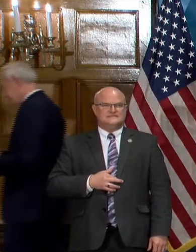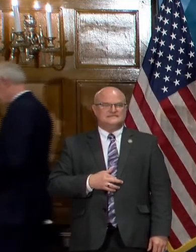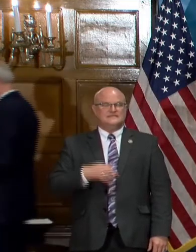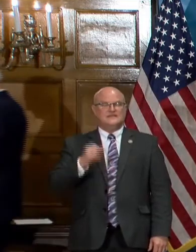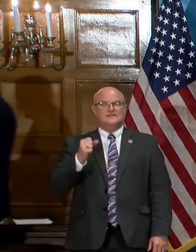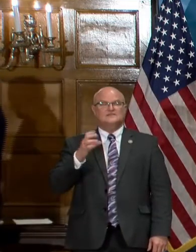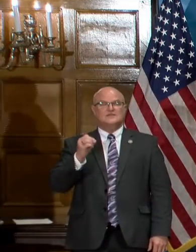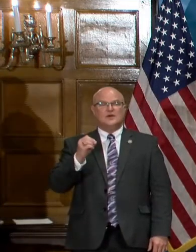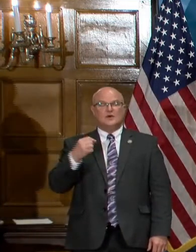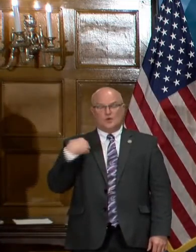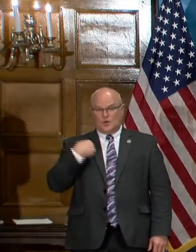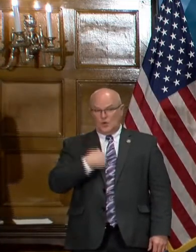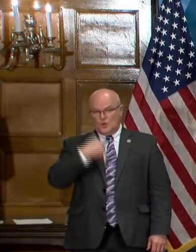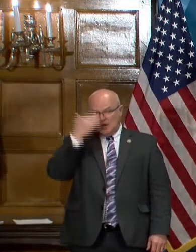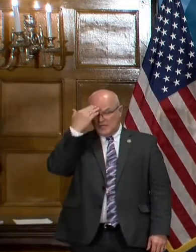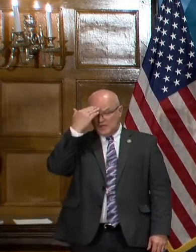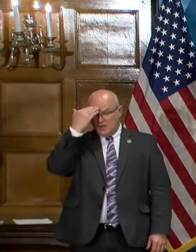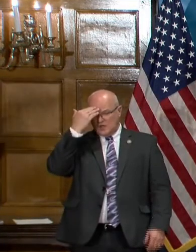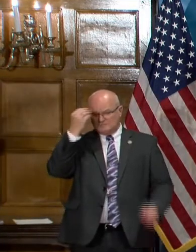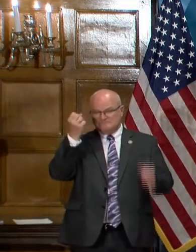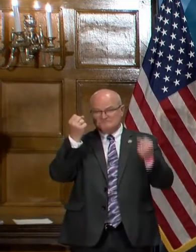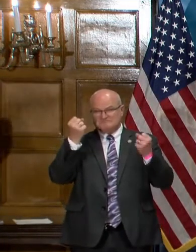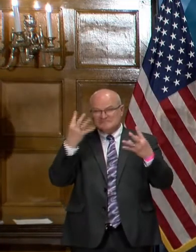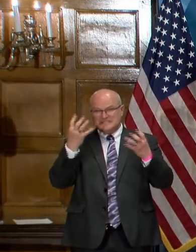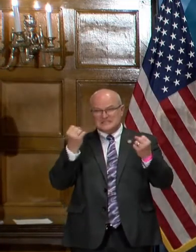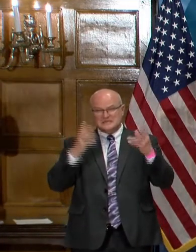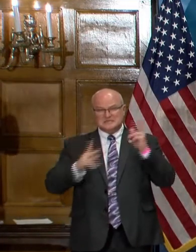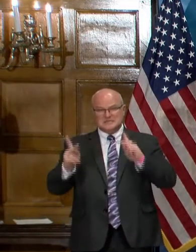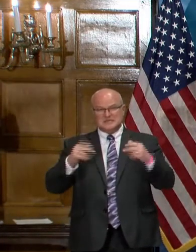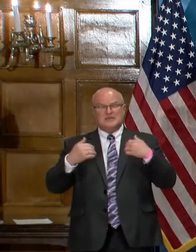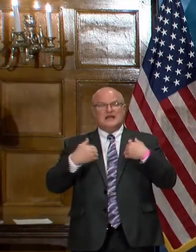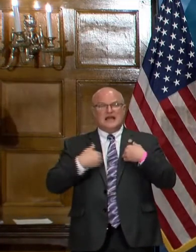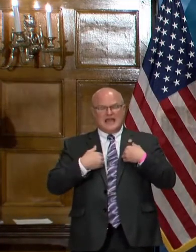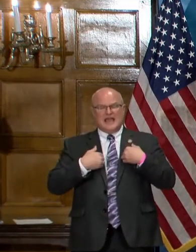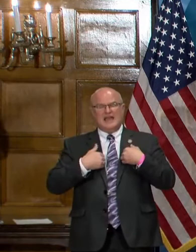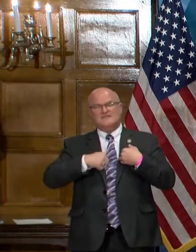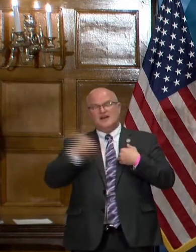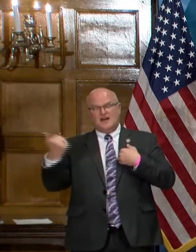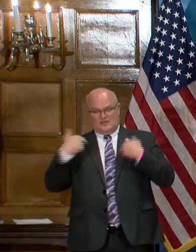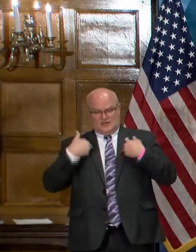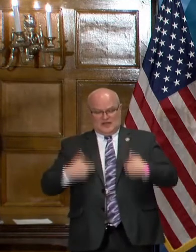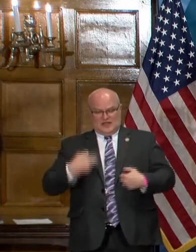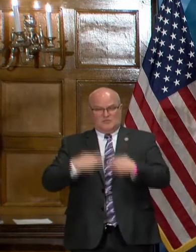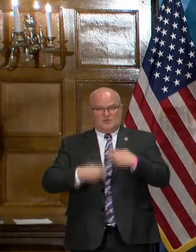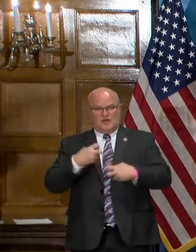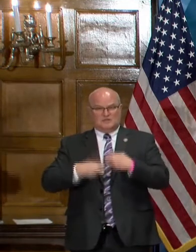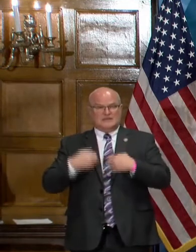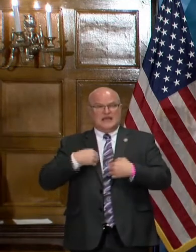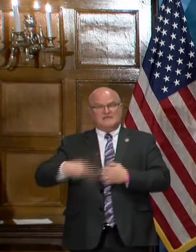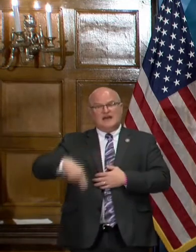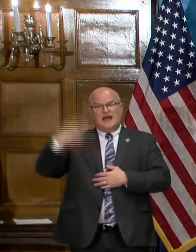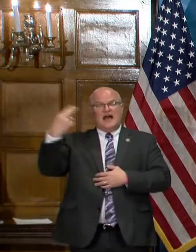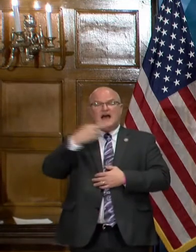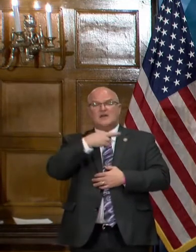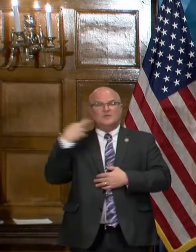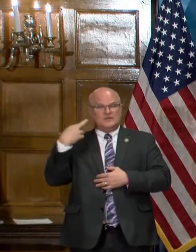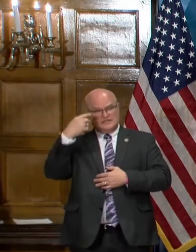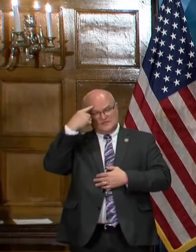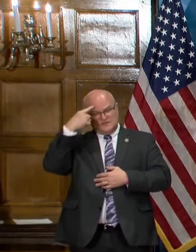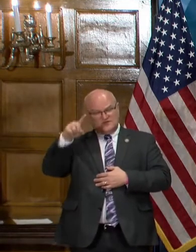So we know that a significant number of those individuals have comorbid conditions, and they're at higher risk for adverse